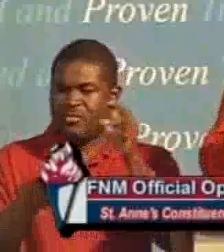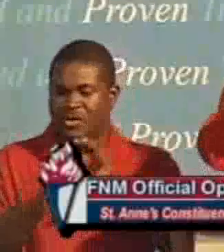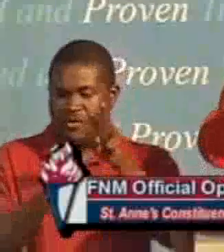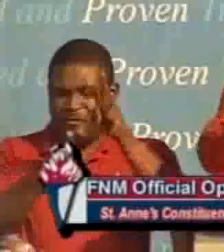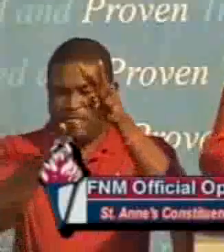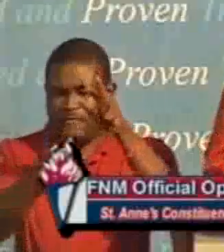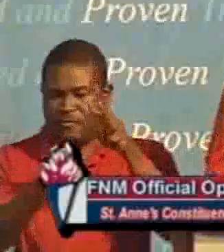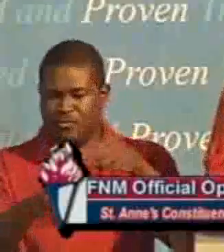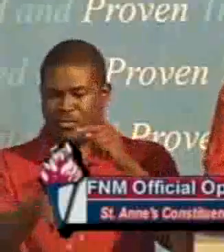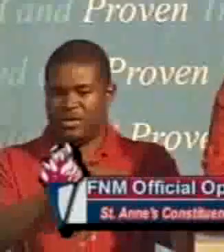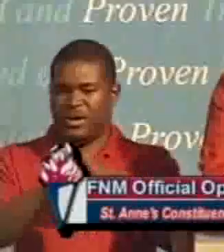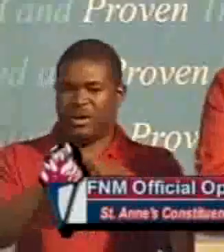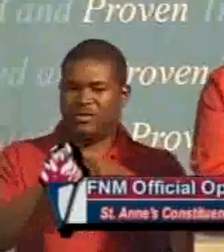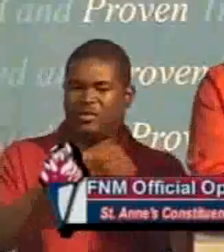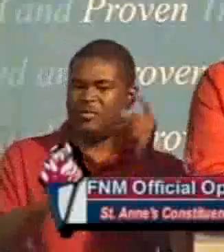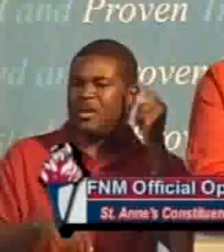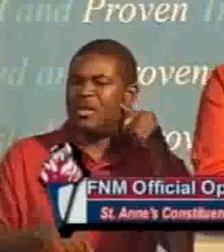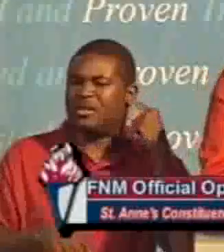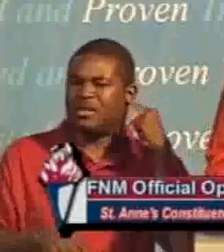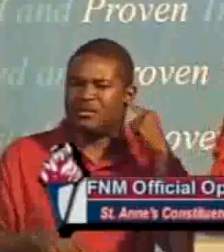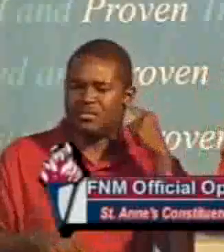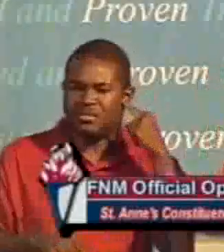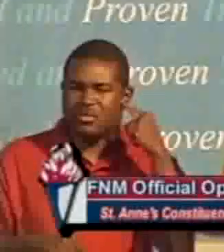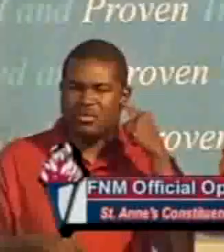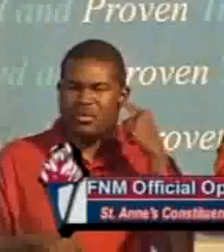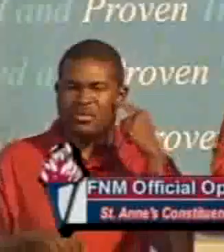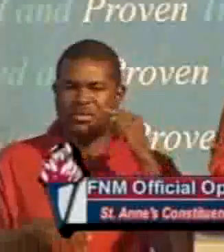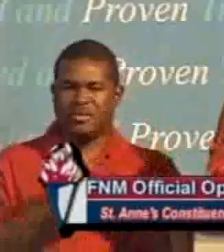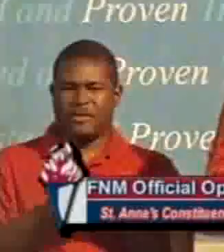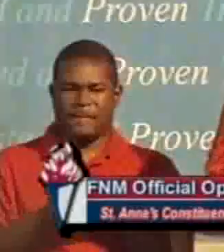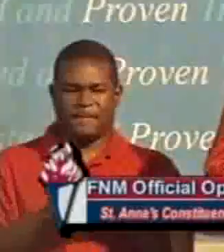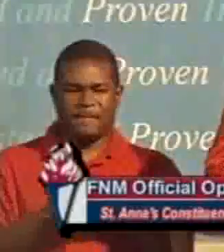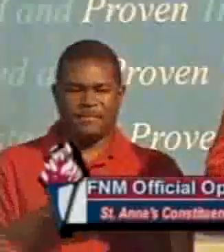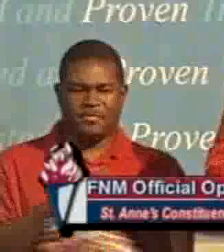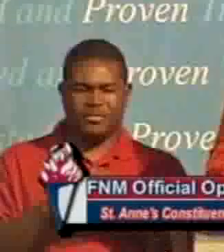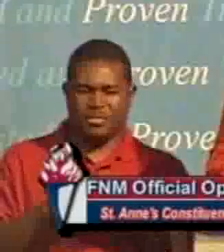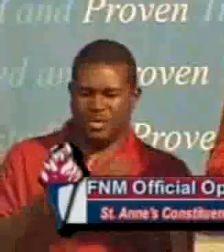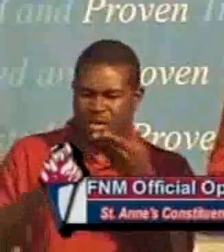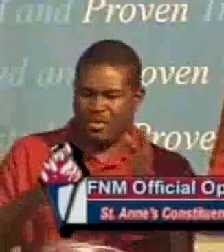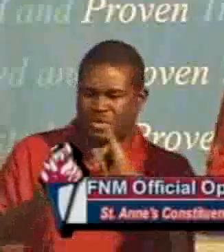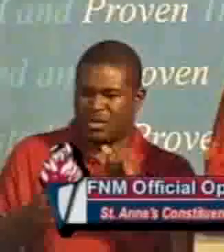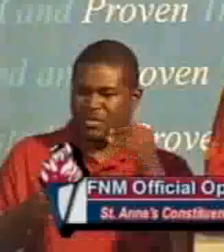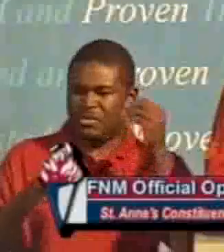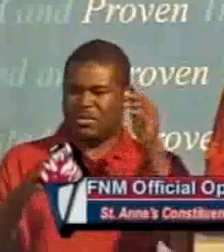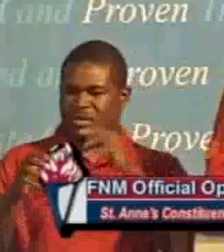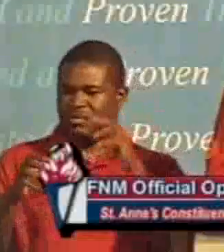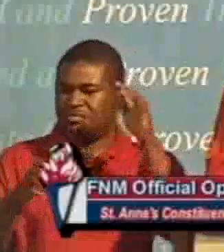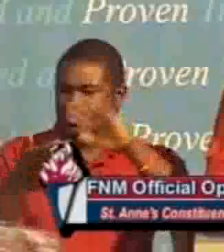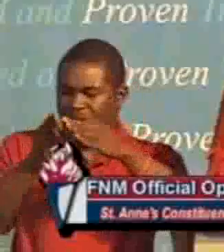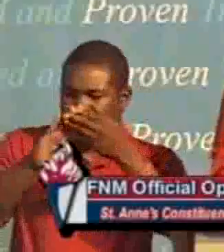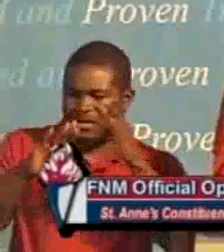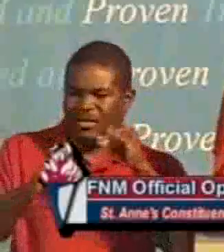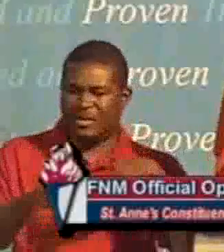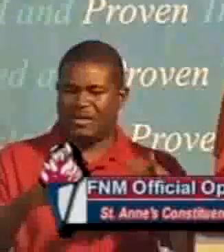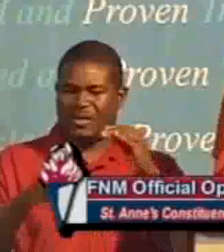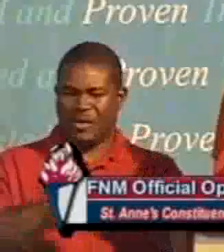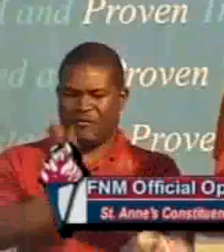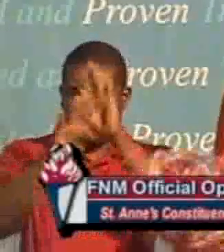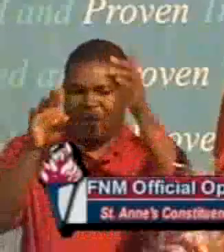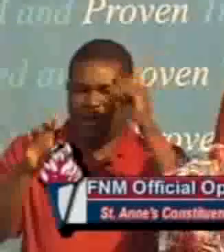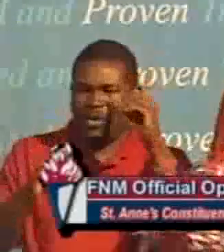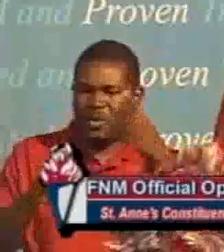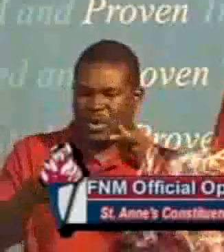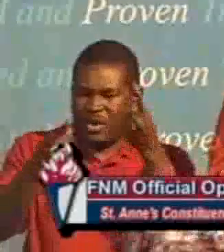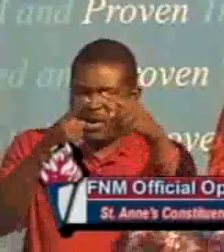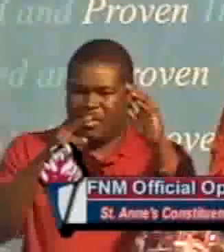But wait, listen to this. That hymn includes lines like, there's a city of light, where there cometh no